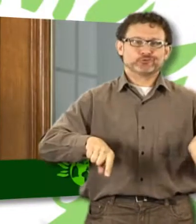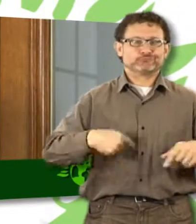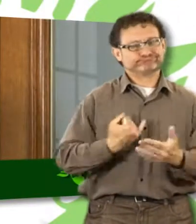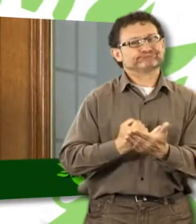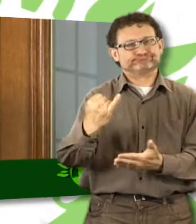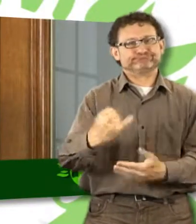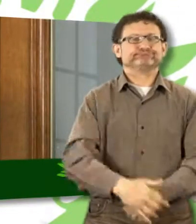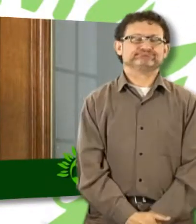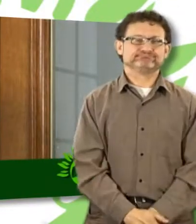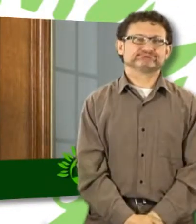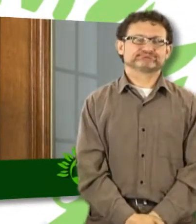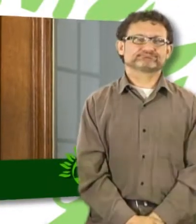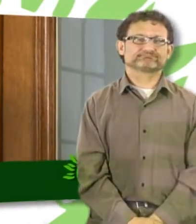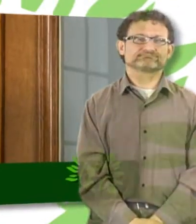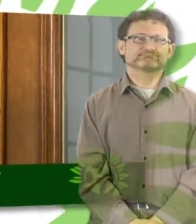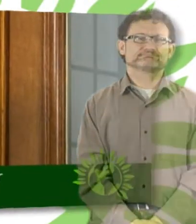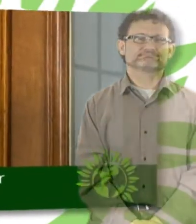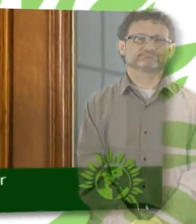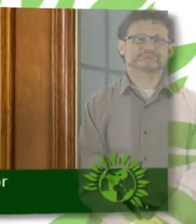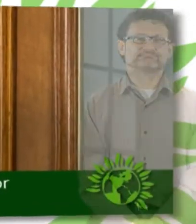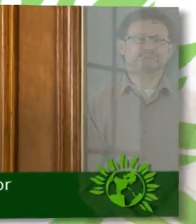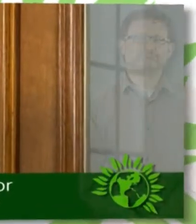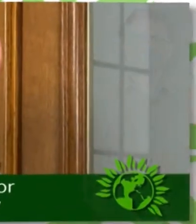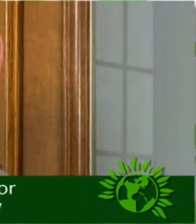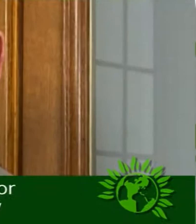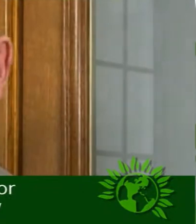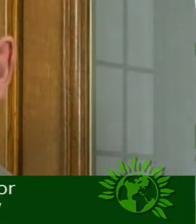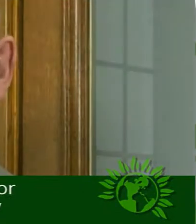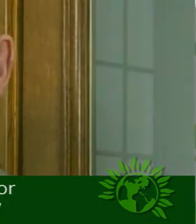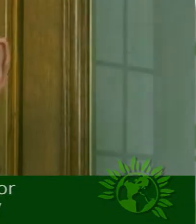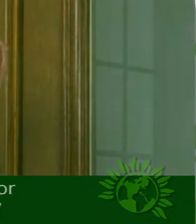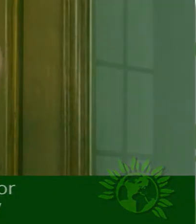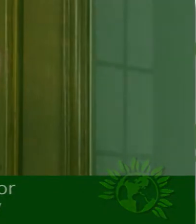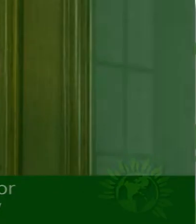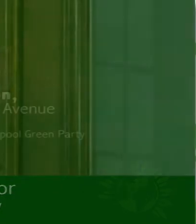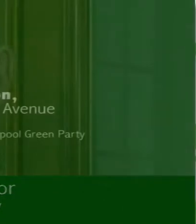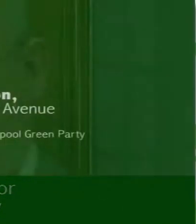on infrastructure projects like rail. So HS2 is not good for Liverpool, and I oppose it.